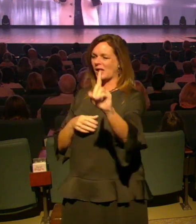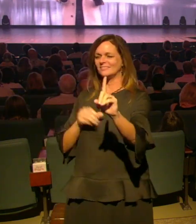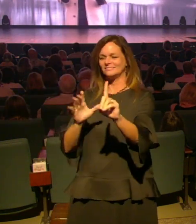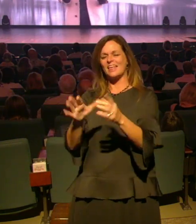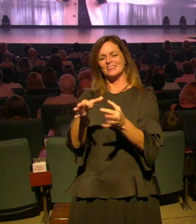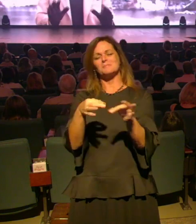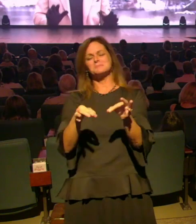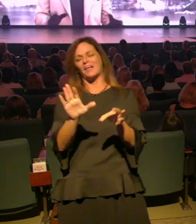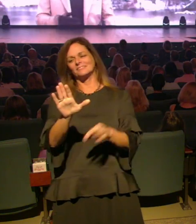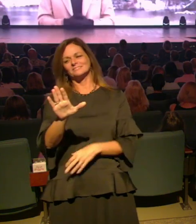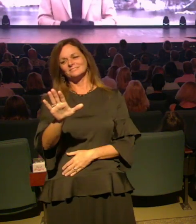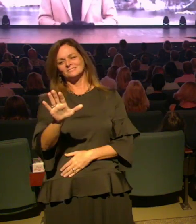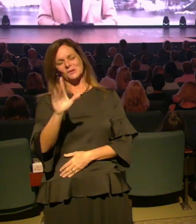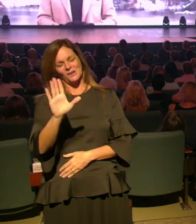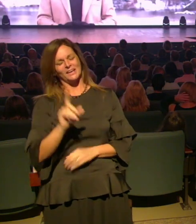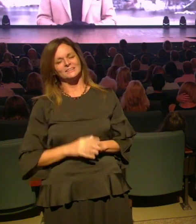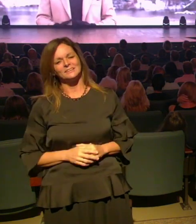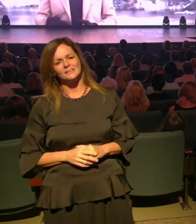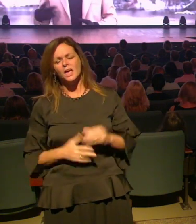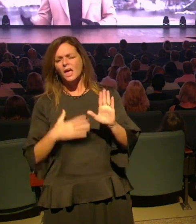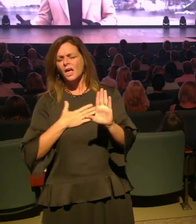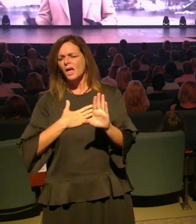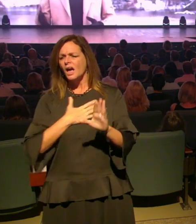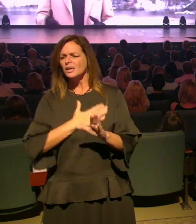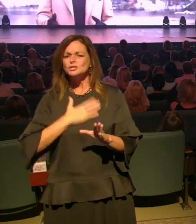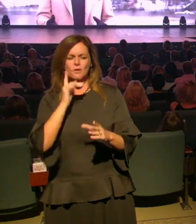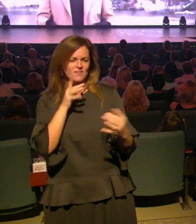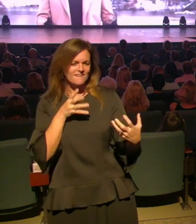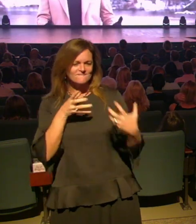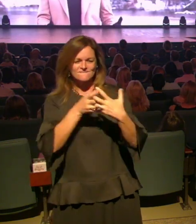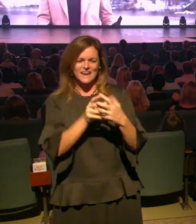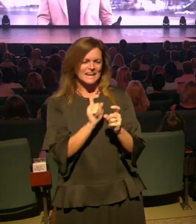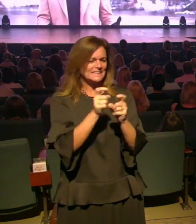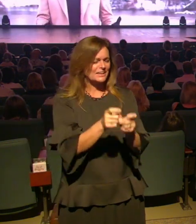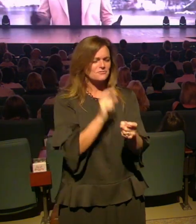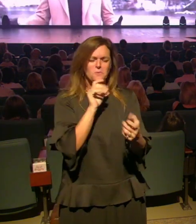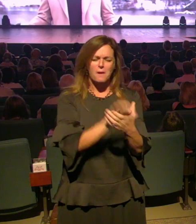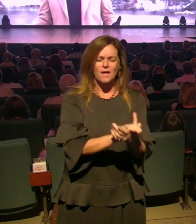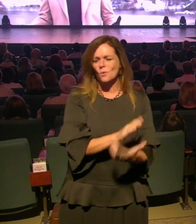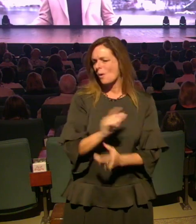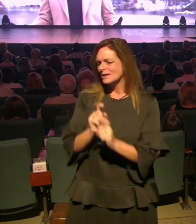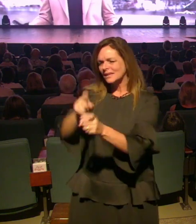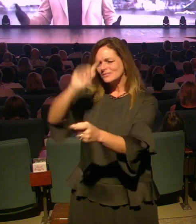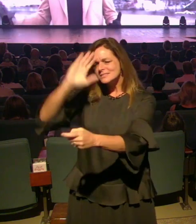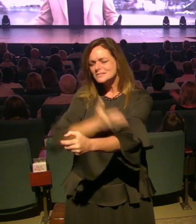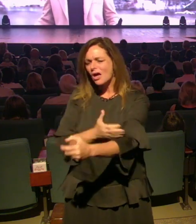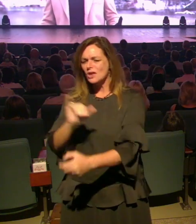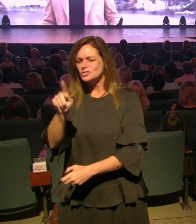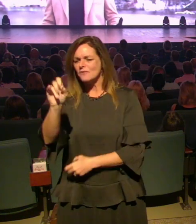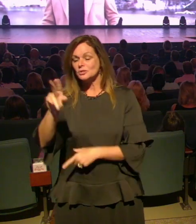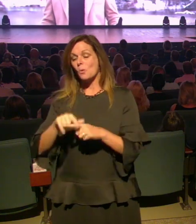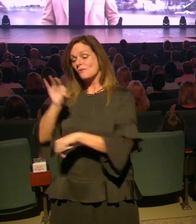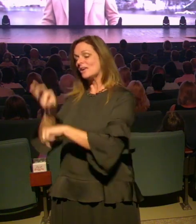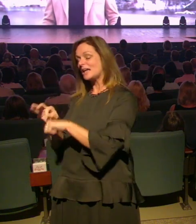out. I personally love taking the time to figure out that perfect gift for my wife, Julie, or our son, Jefferson, or his fiance,